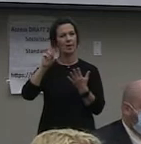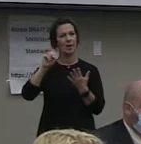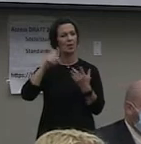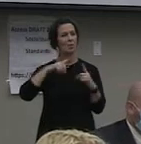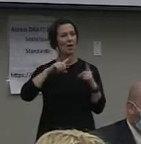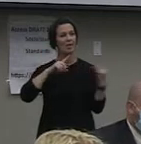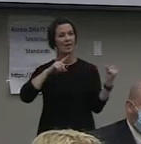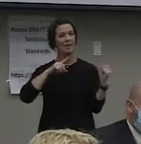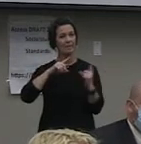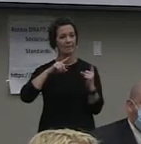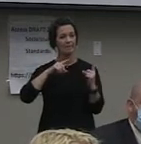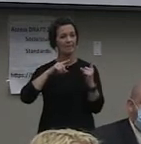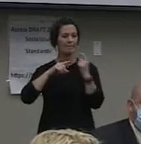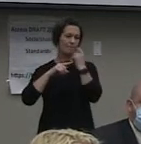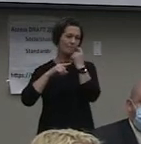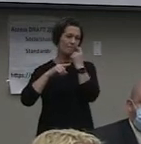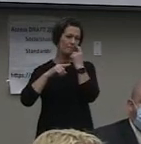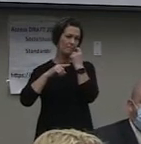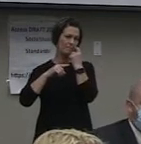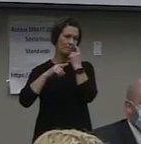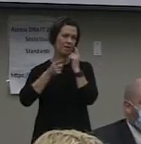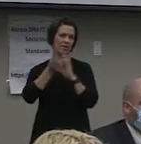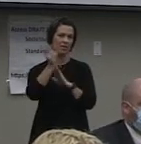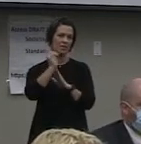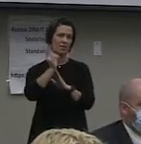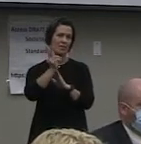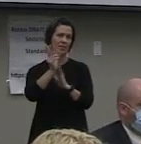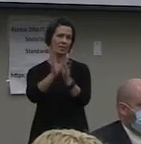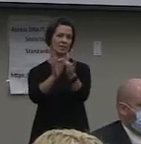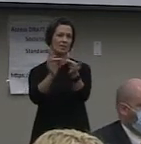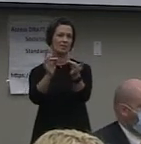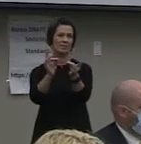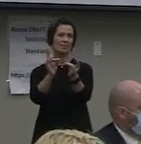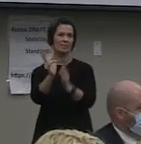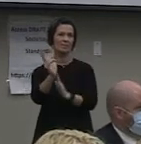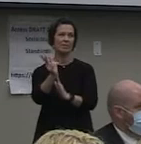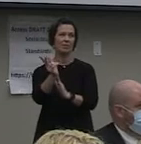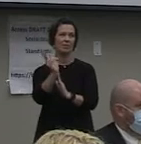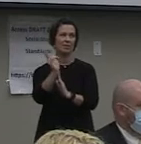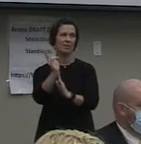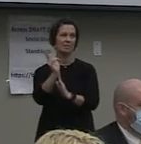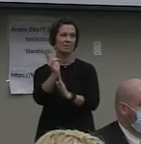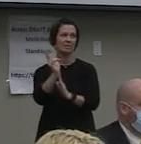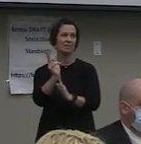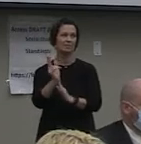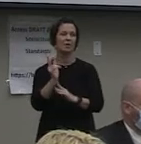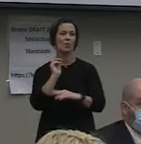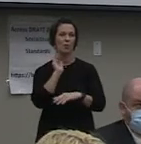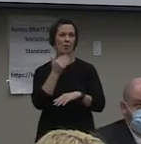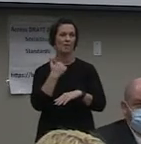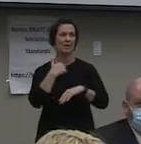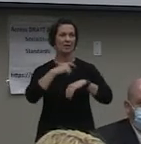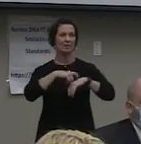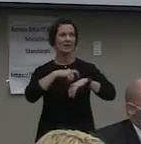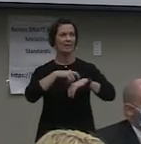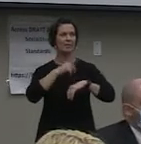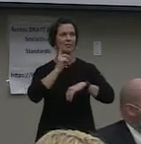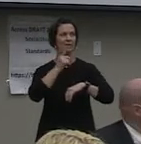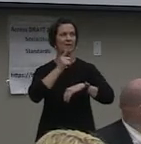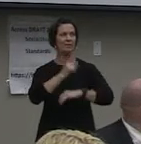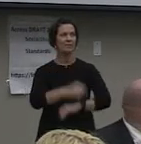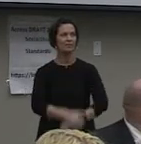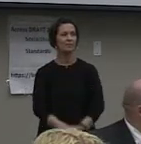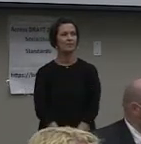remind everyone that public comments are limited to 3 minutes per person. And I believe we'll have a timer on one or more of these screens.